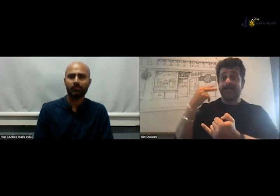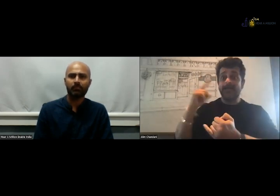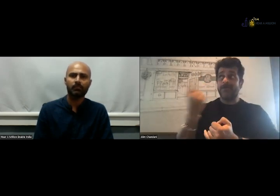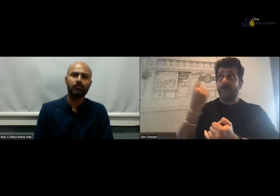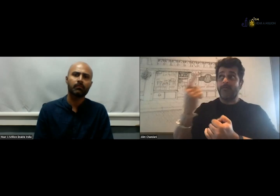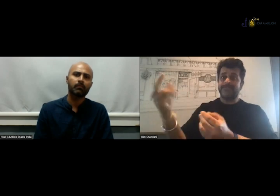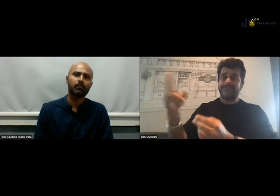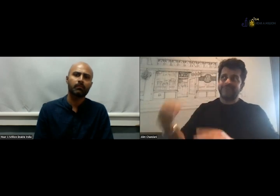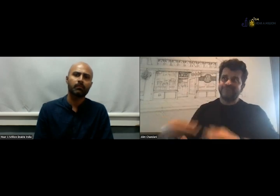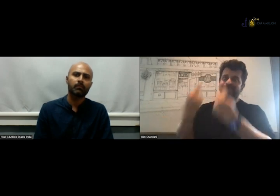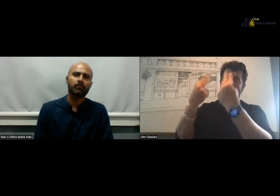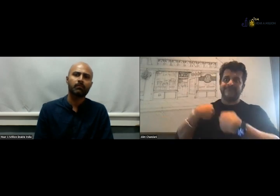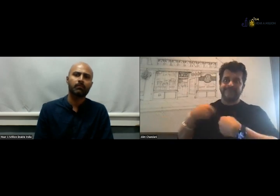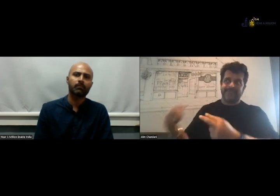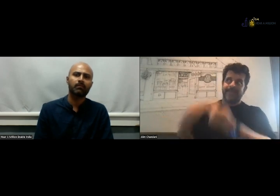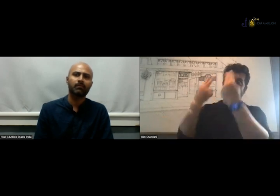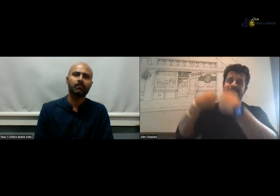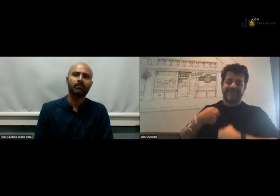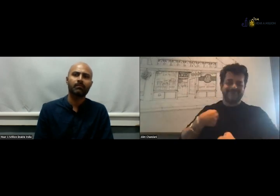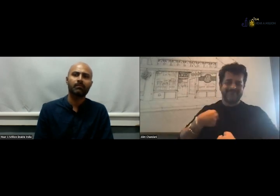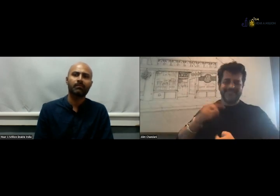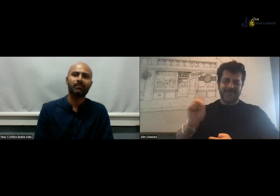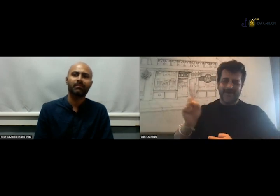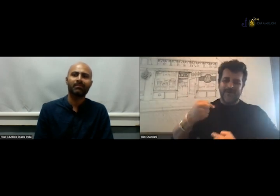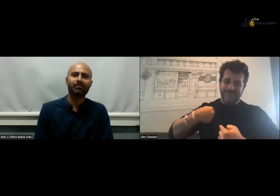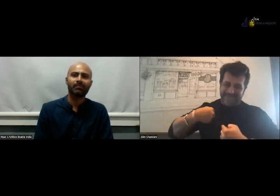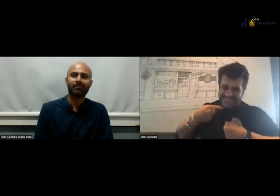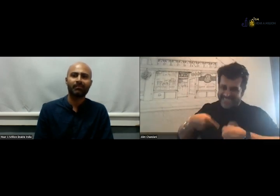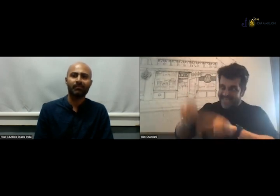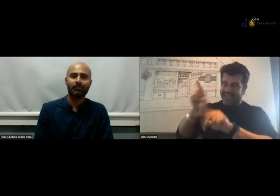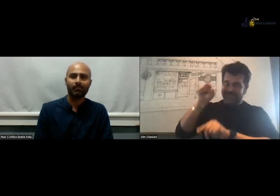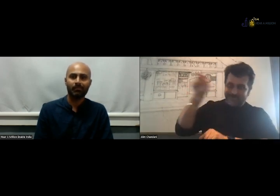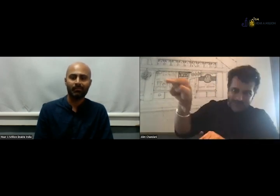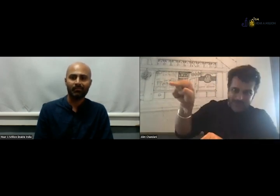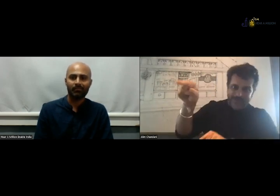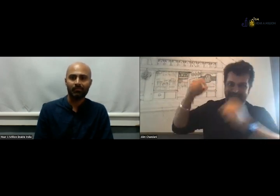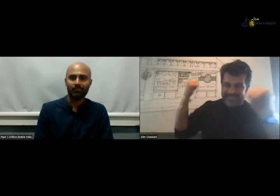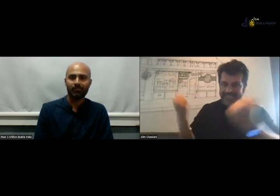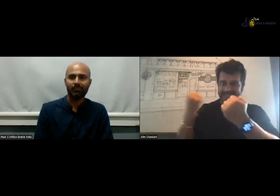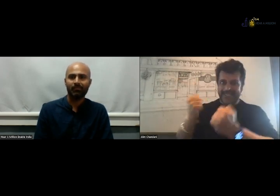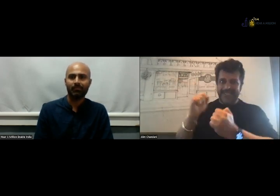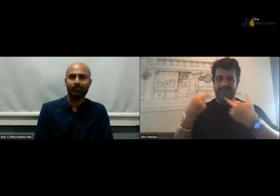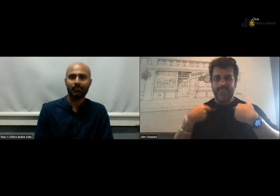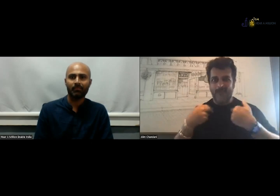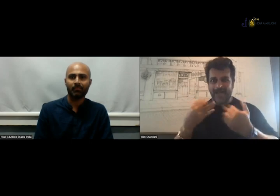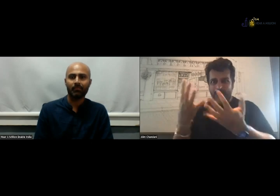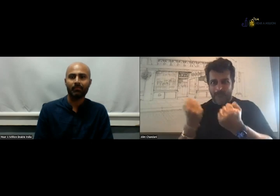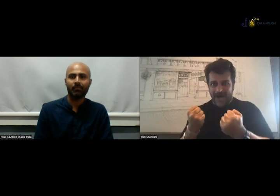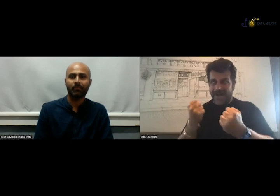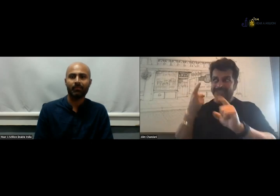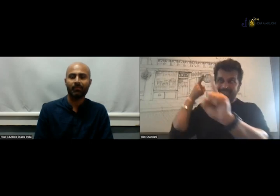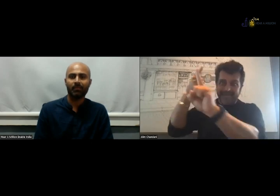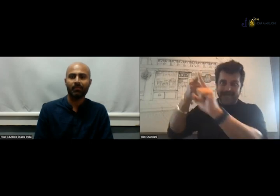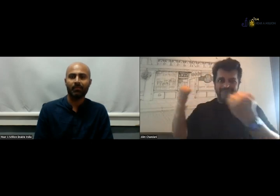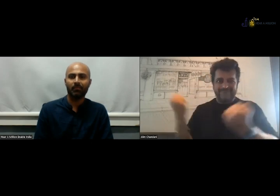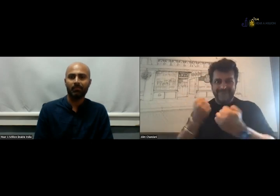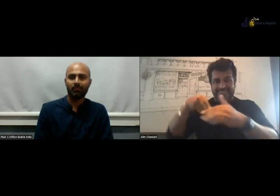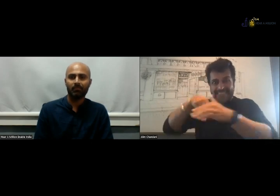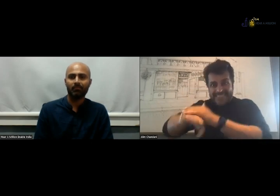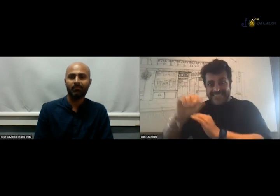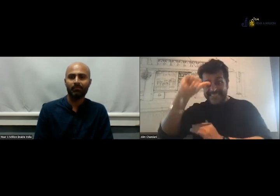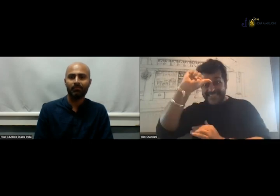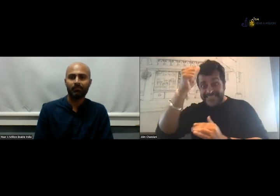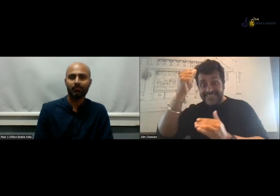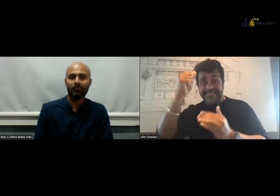here. Remember Sudamni, she always look up to me, but no, I was looking at her. I